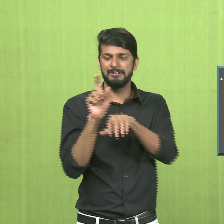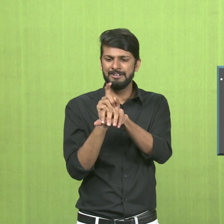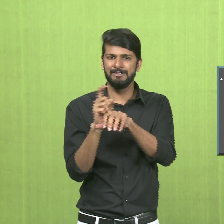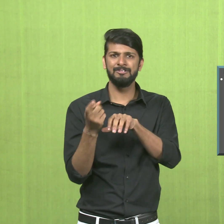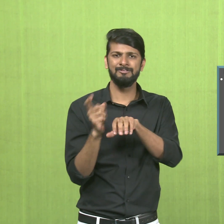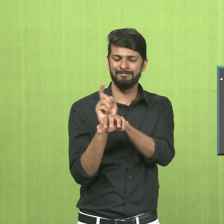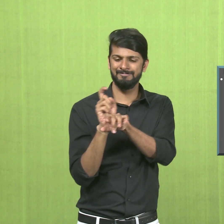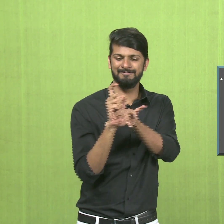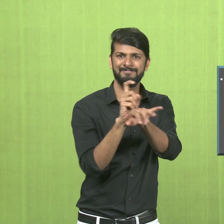scorpion,